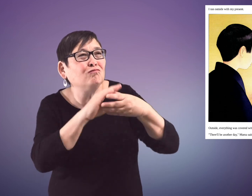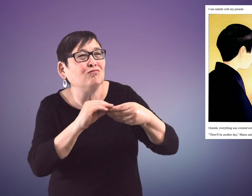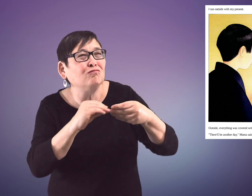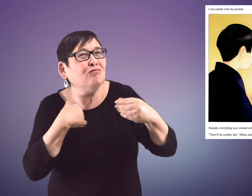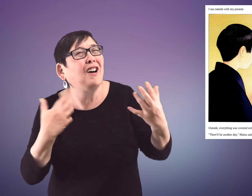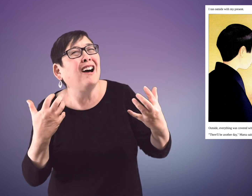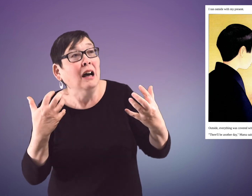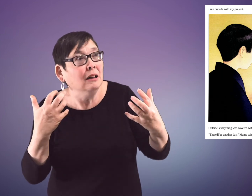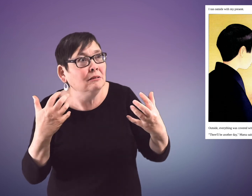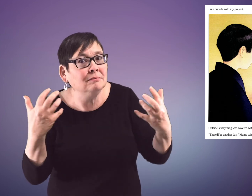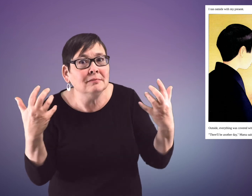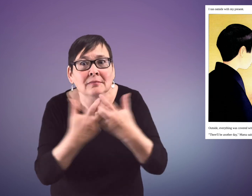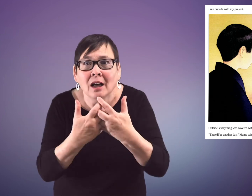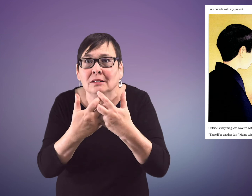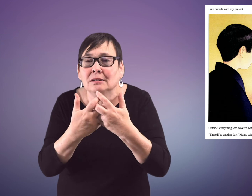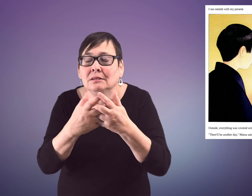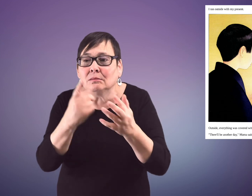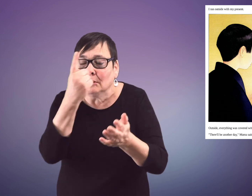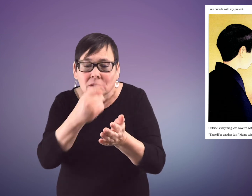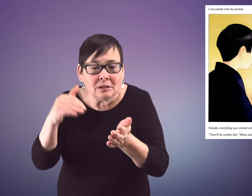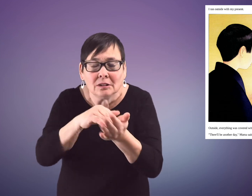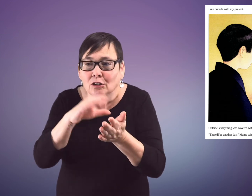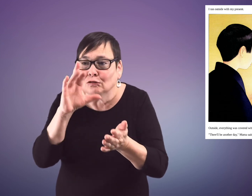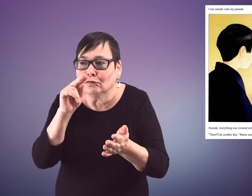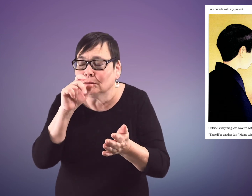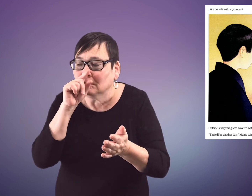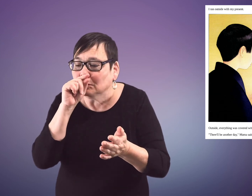She remembered what I had wanted.